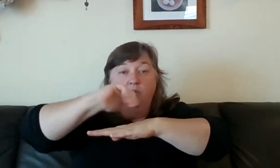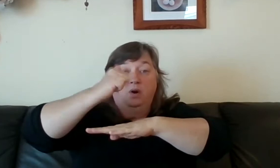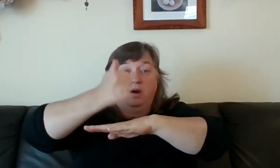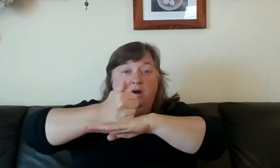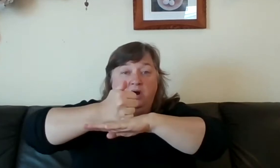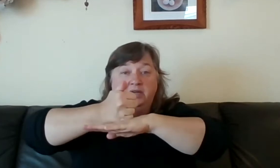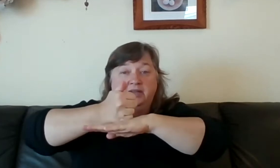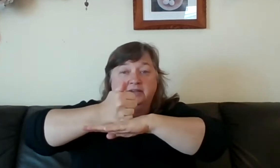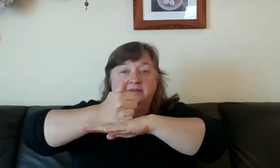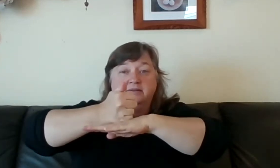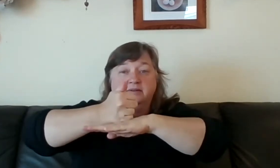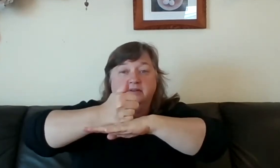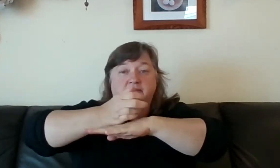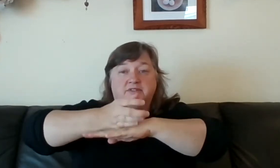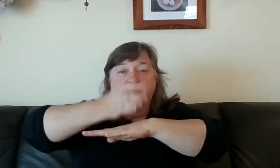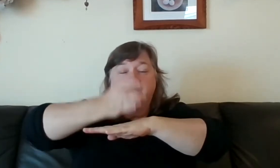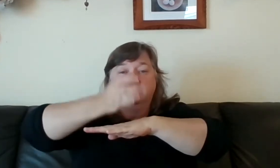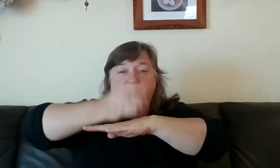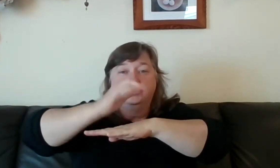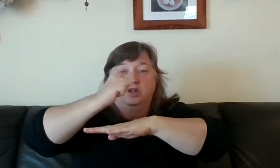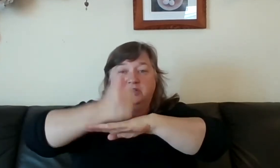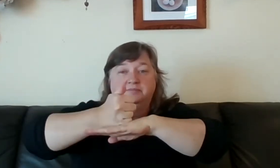or on it if it's something taller.